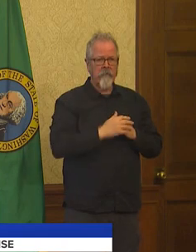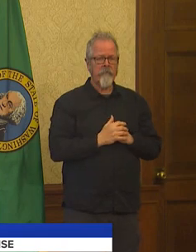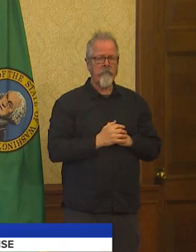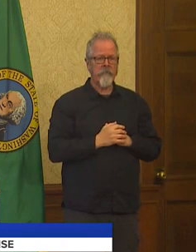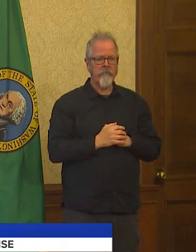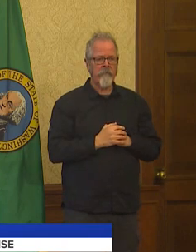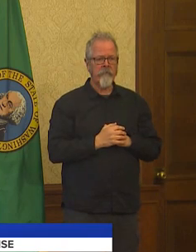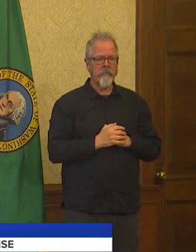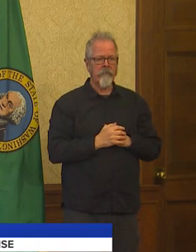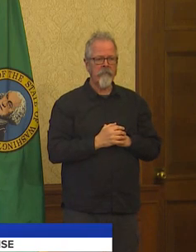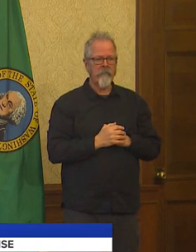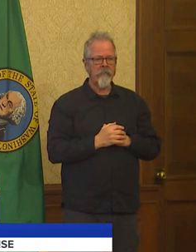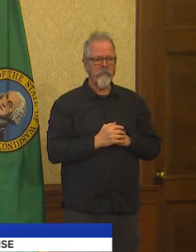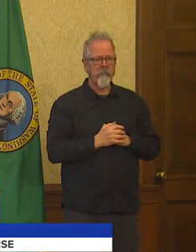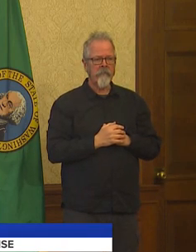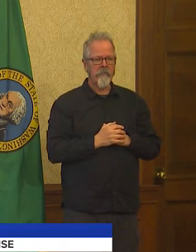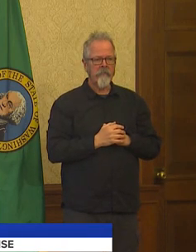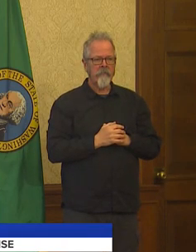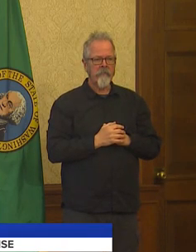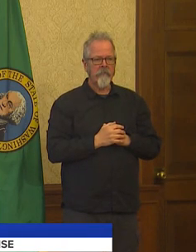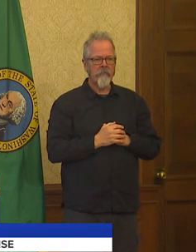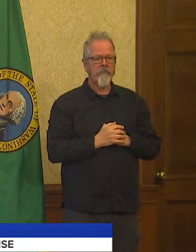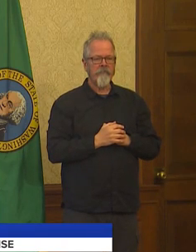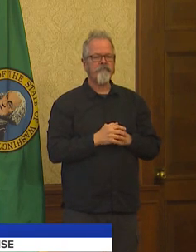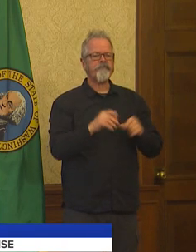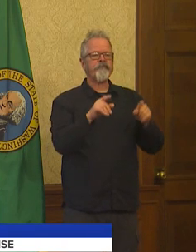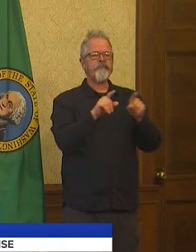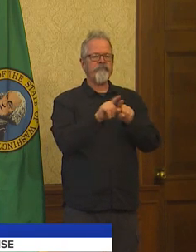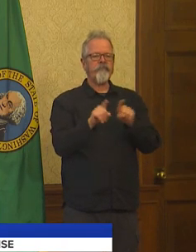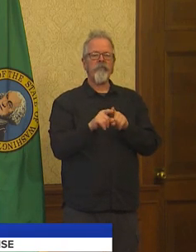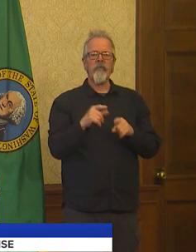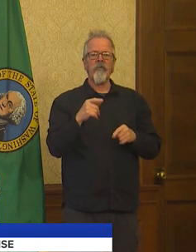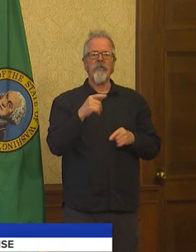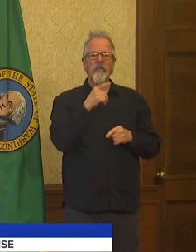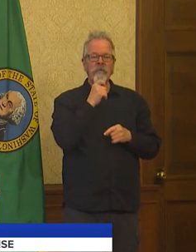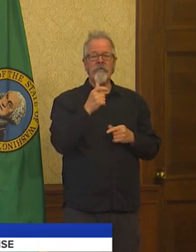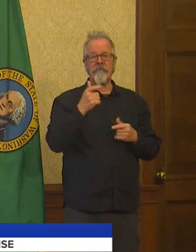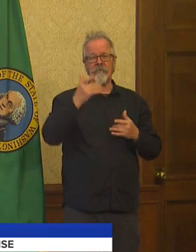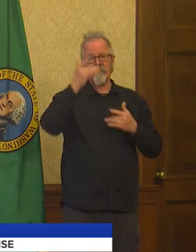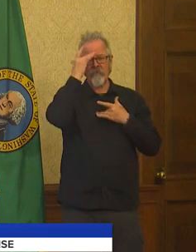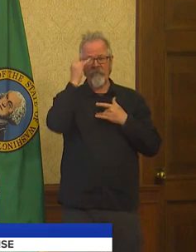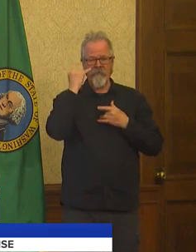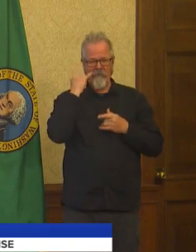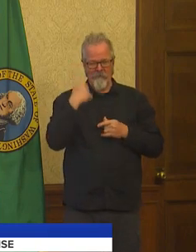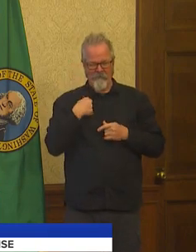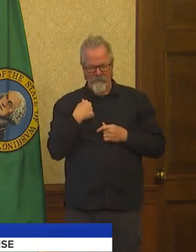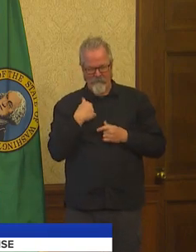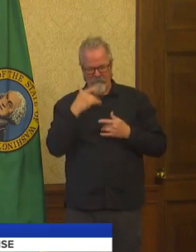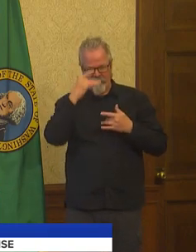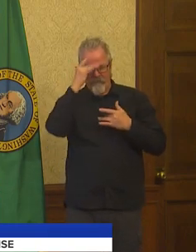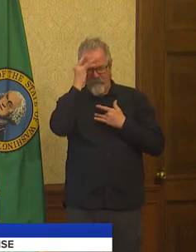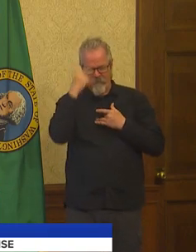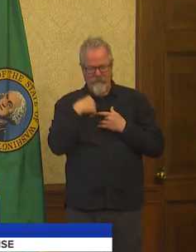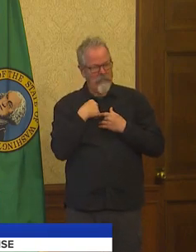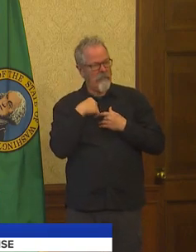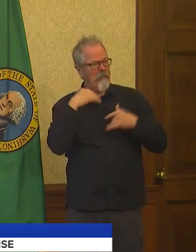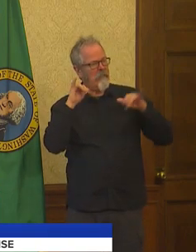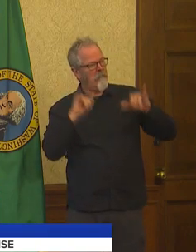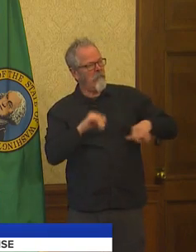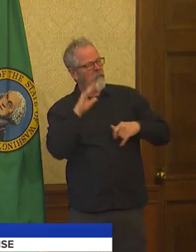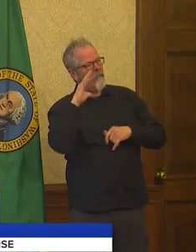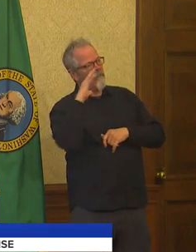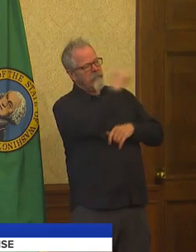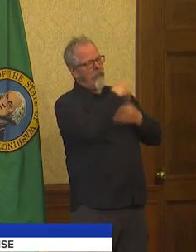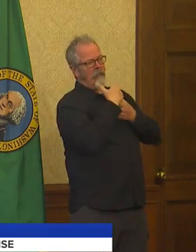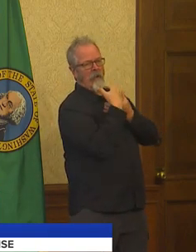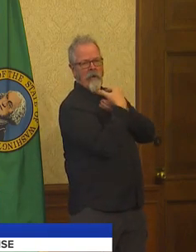cold or flu-like symptoms from participating in these activities. People need to limit their